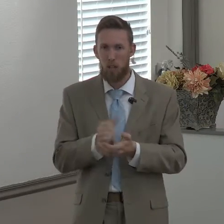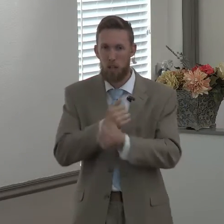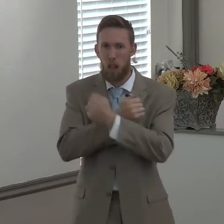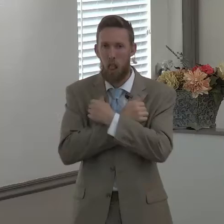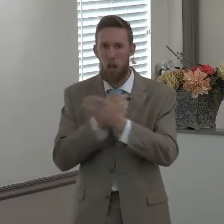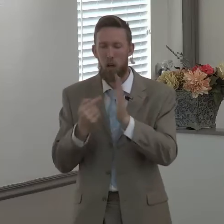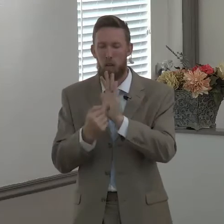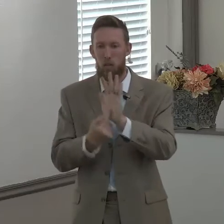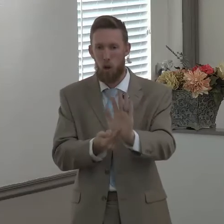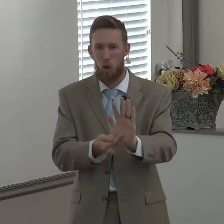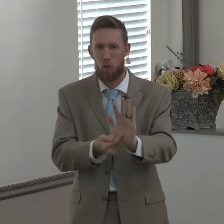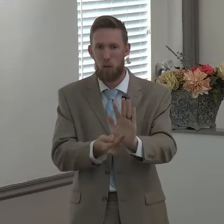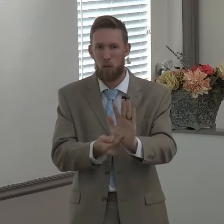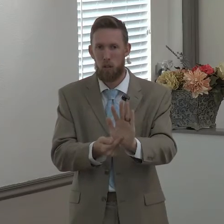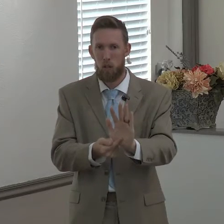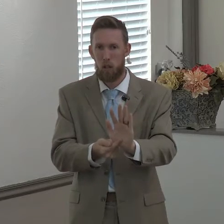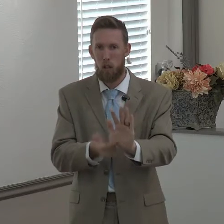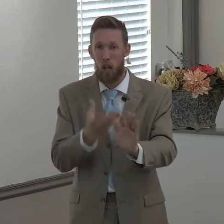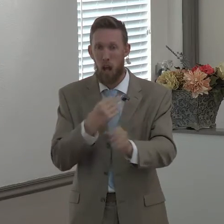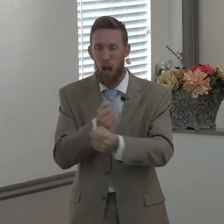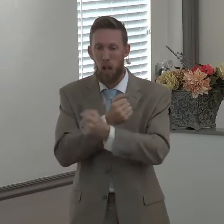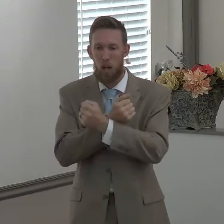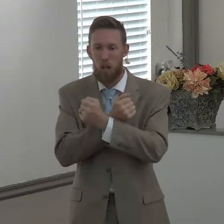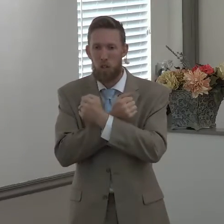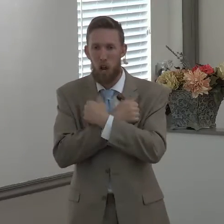Hopeth all things, endureth all things.